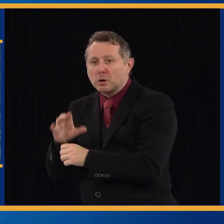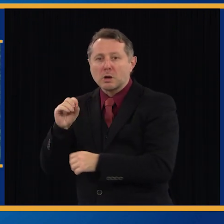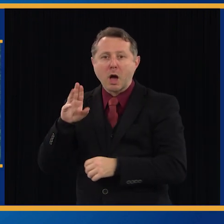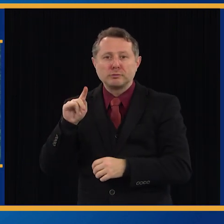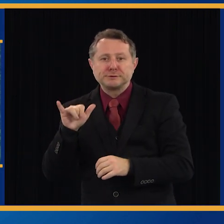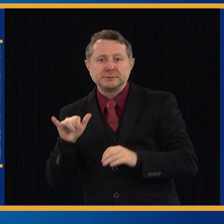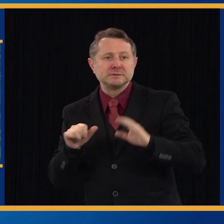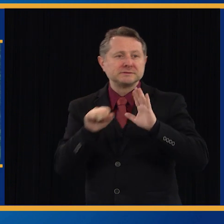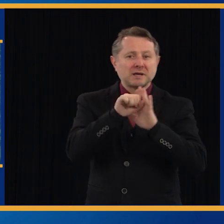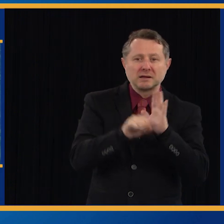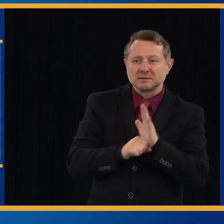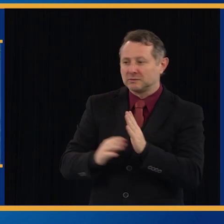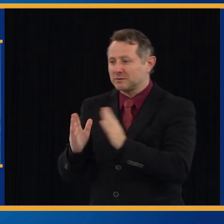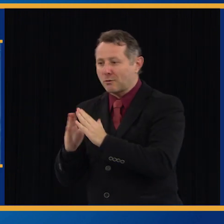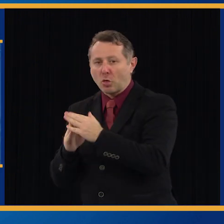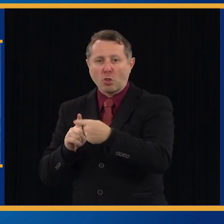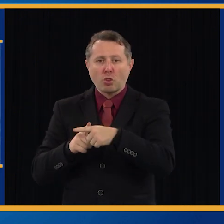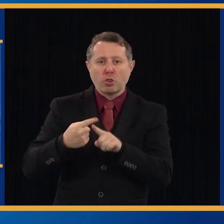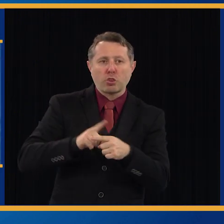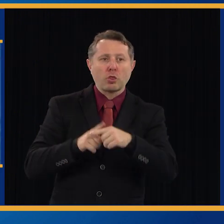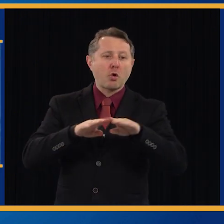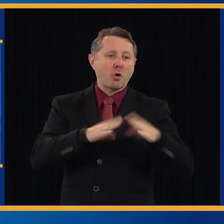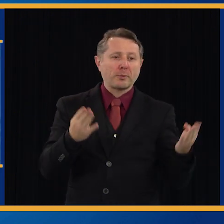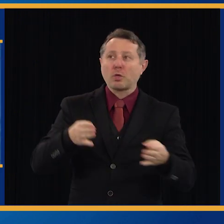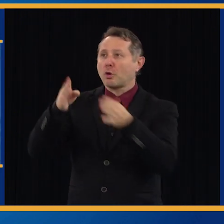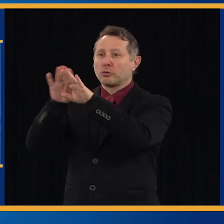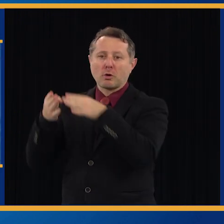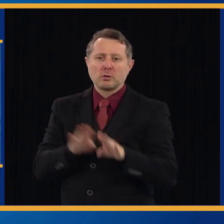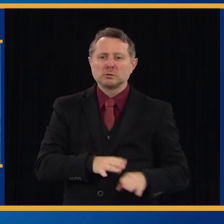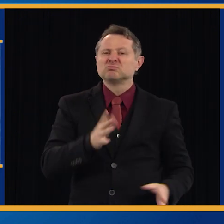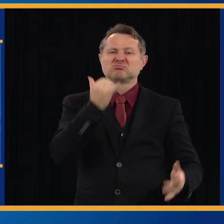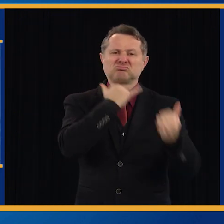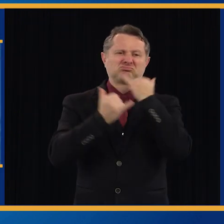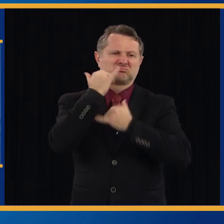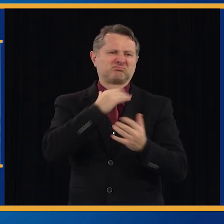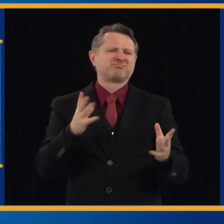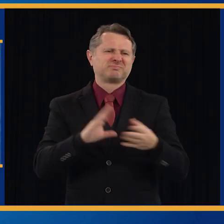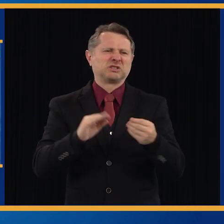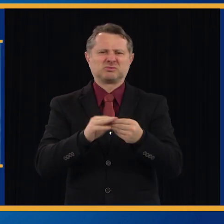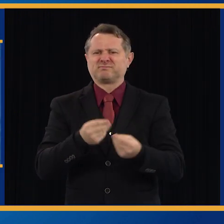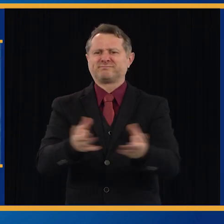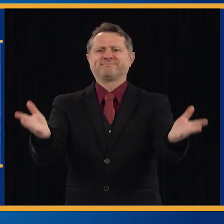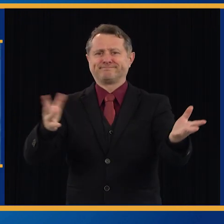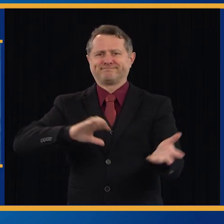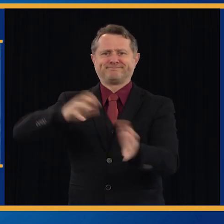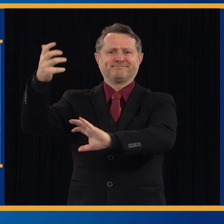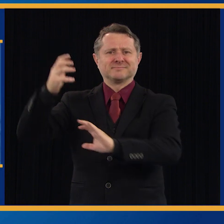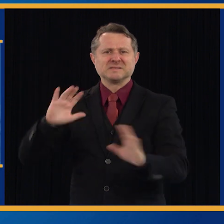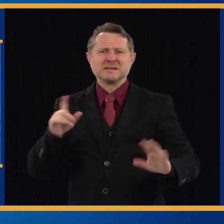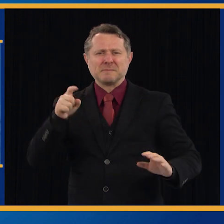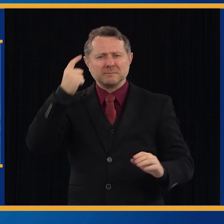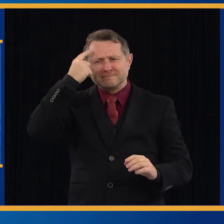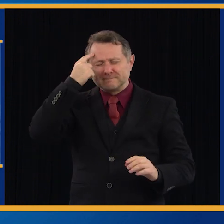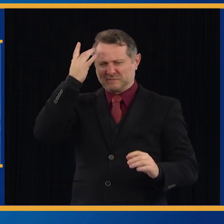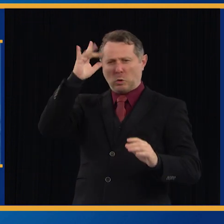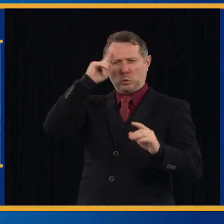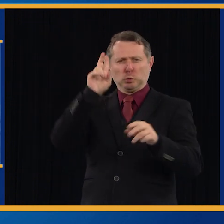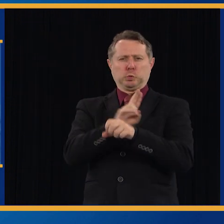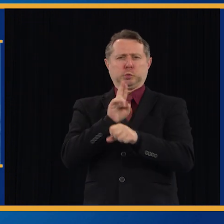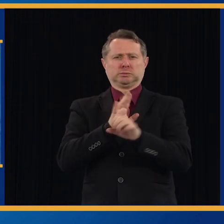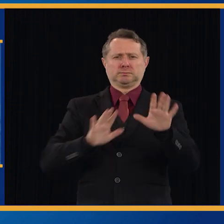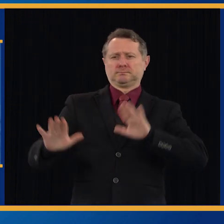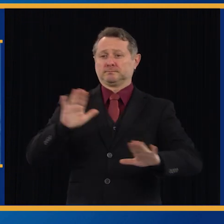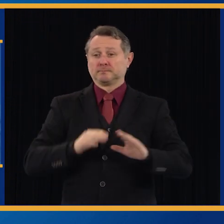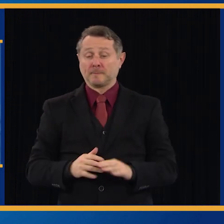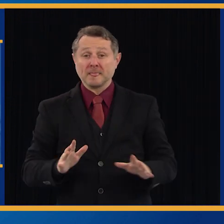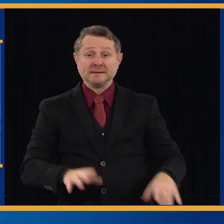that's the wrong message for everyone. So let's just be smart. On testing and funding, those